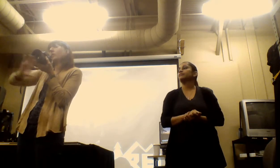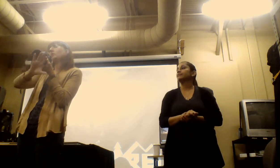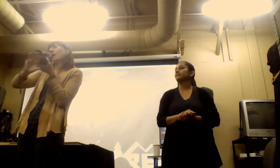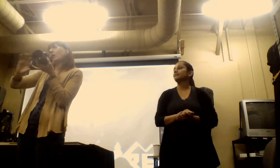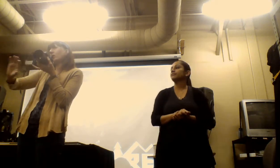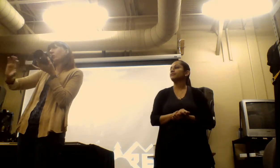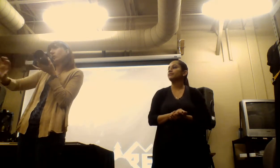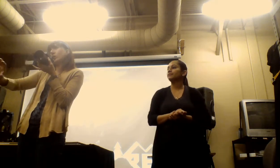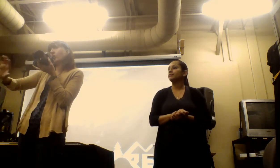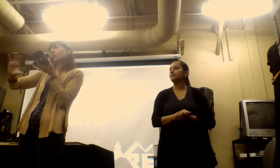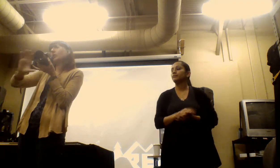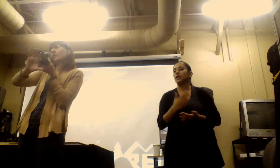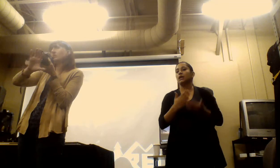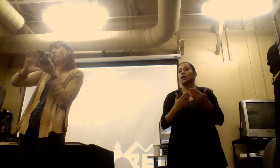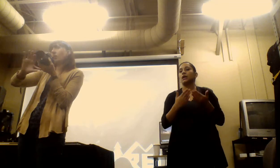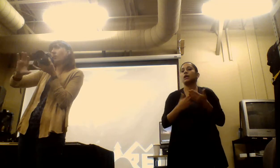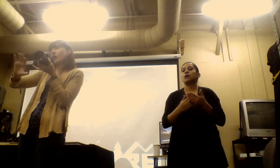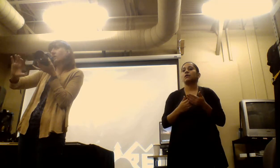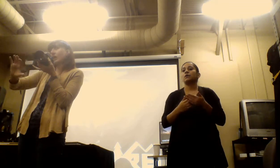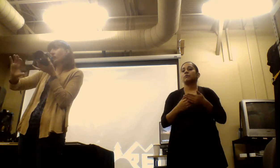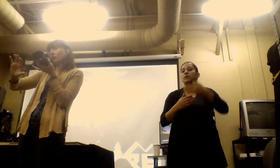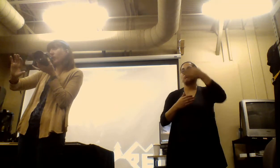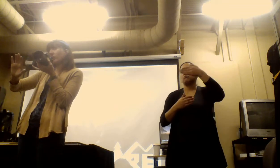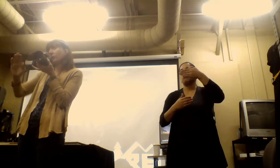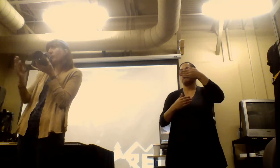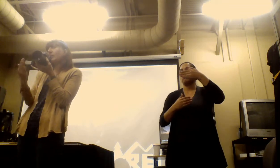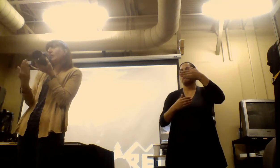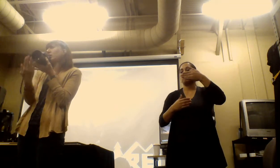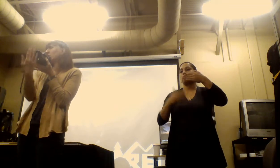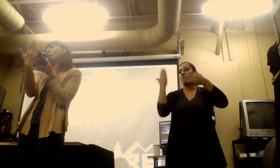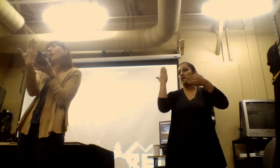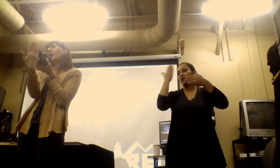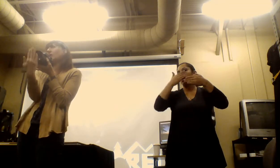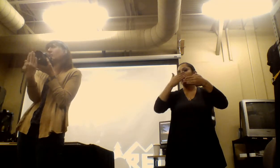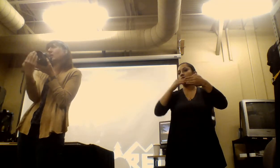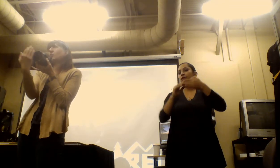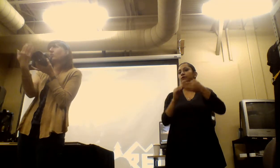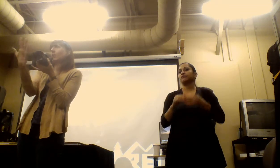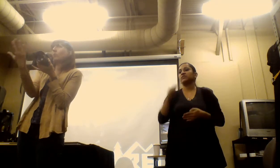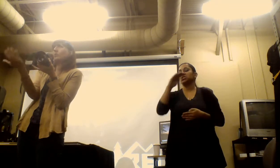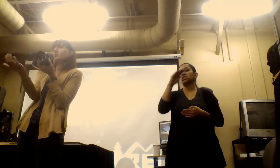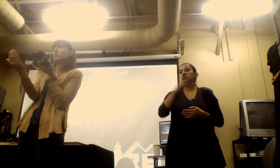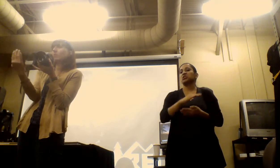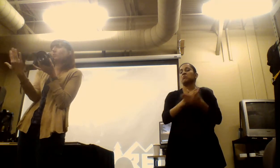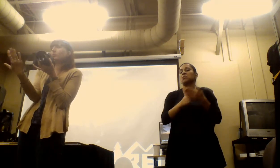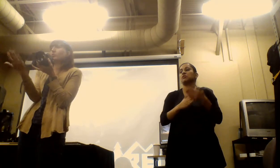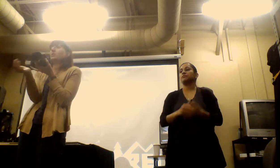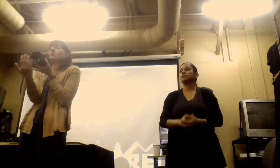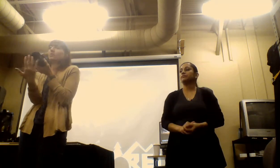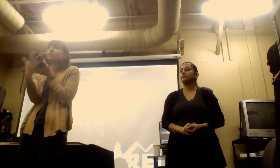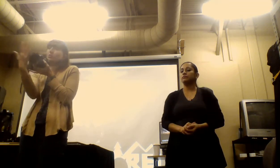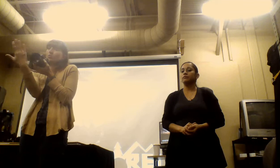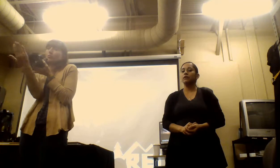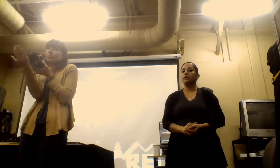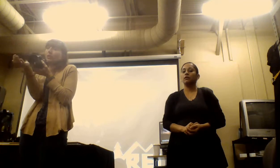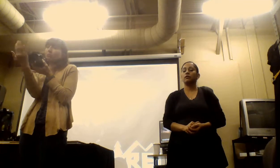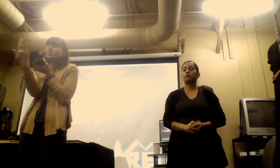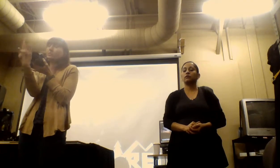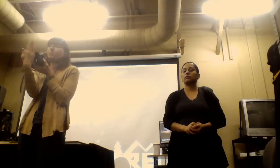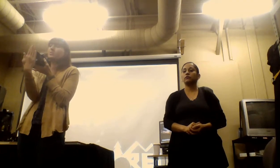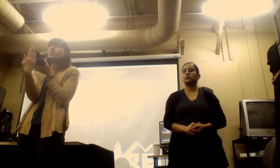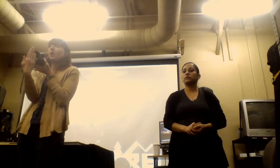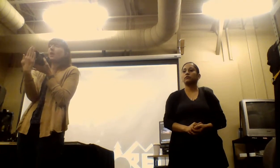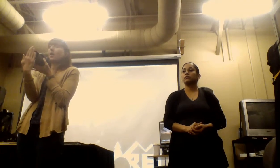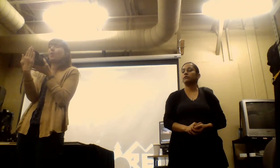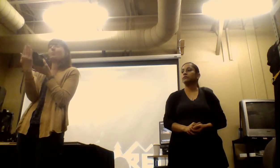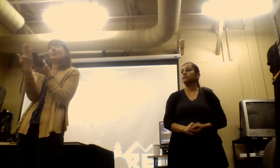here, but allow, light to come in down at the bottom. And you can buy them, like you can buy 1-stop neutral density filters, you can buy like 3